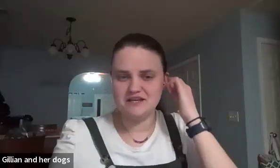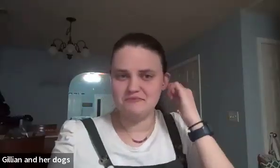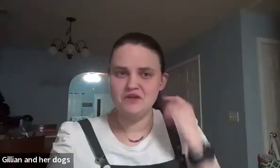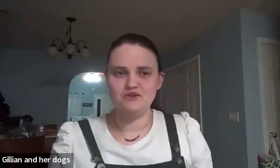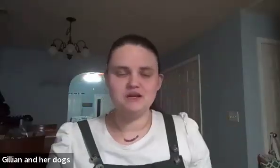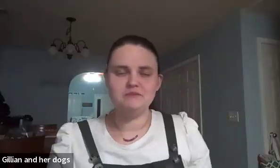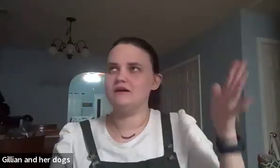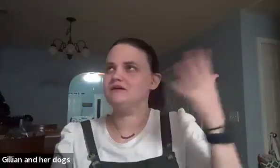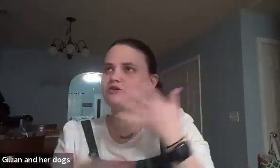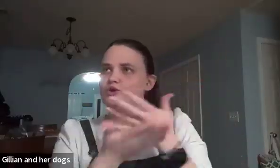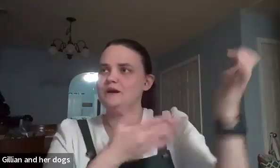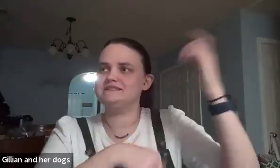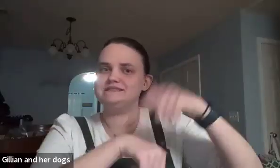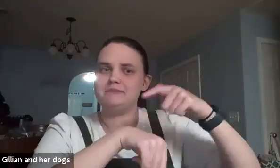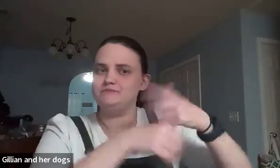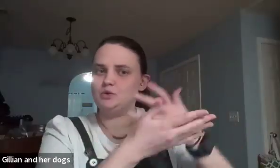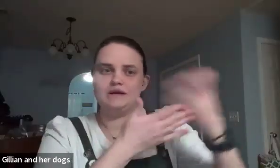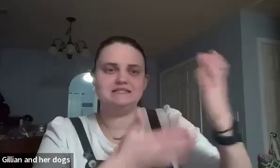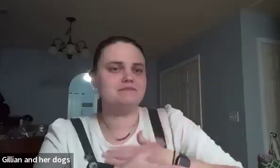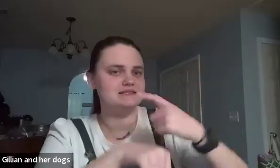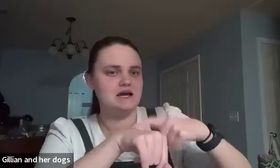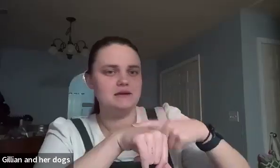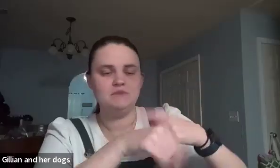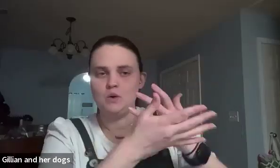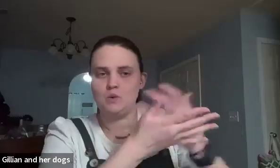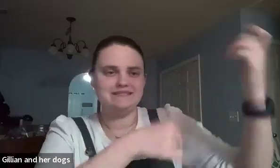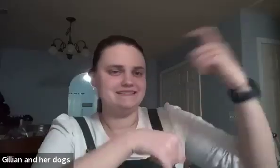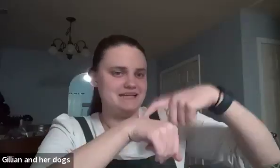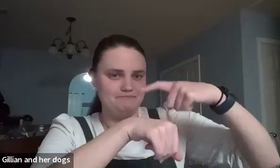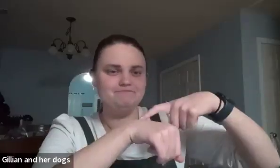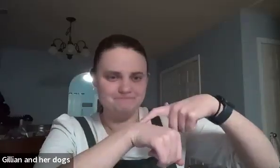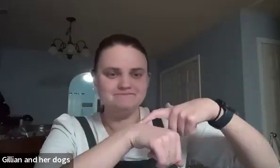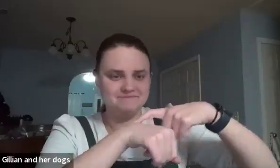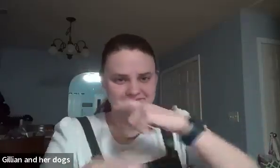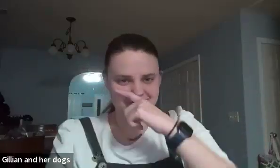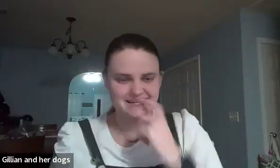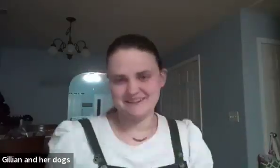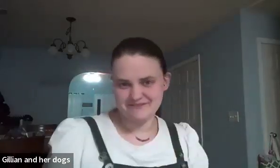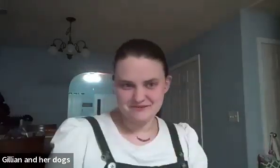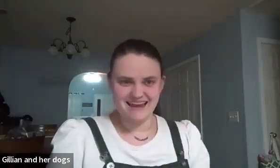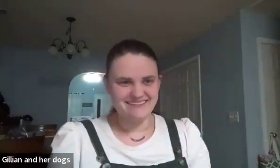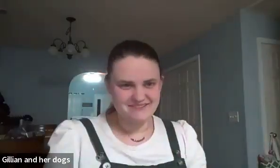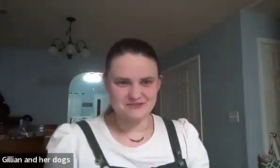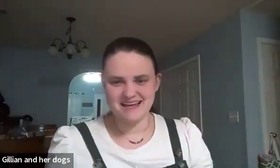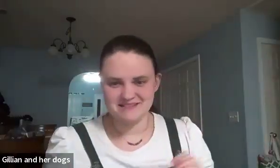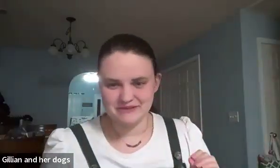So you want to be like, you're wasting time. You're wasting my time, wasting time. That's a fun one. I love those kinds of